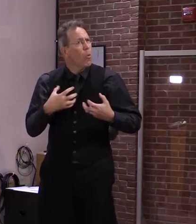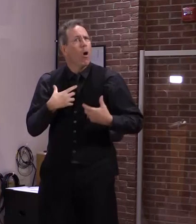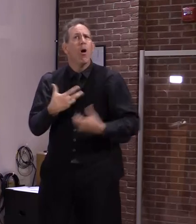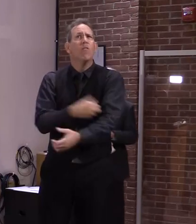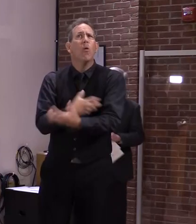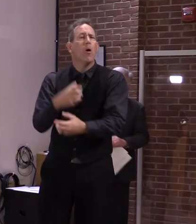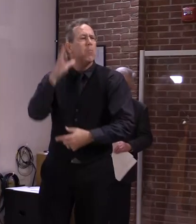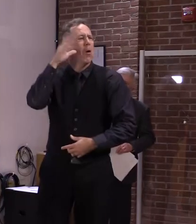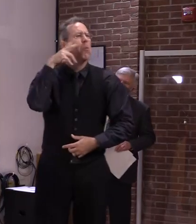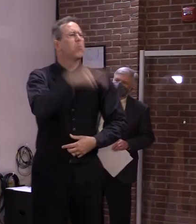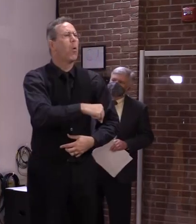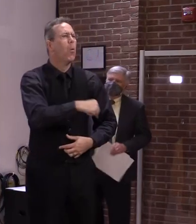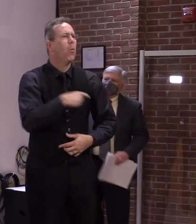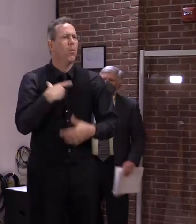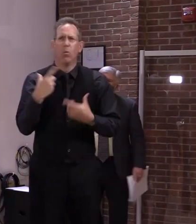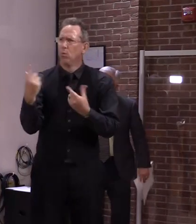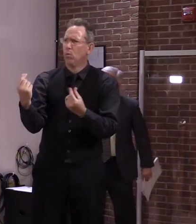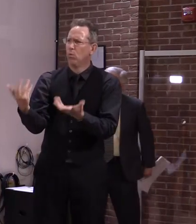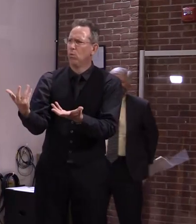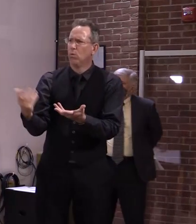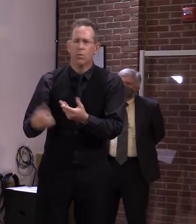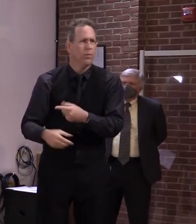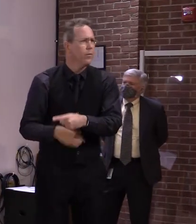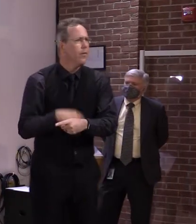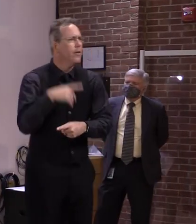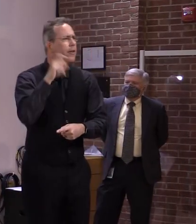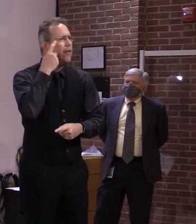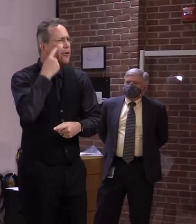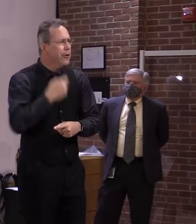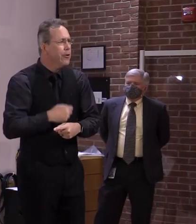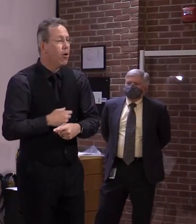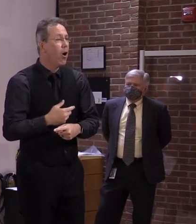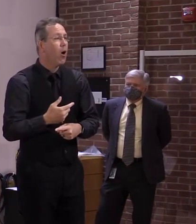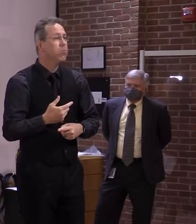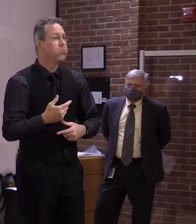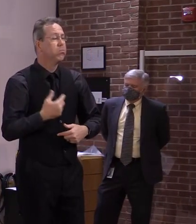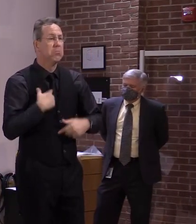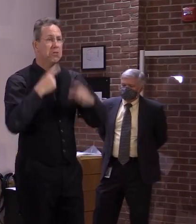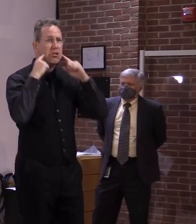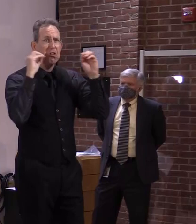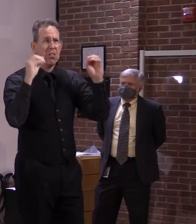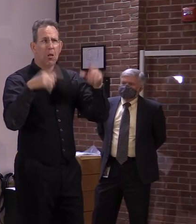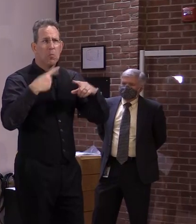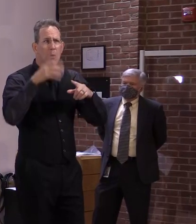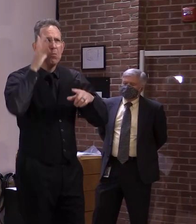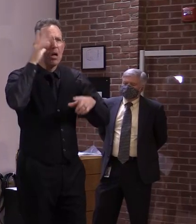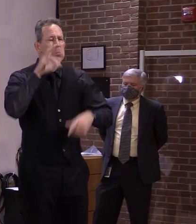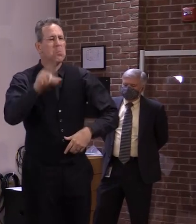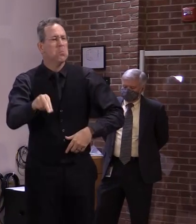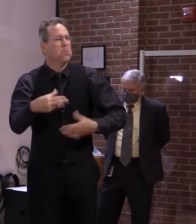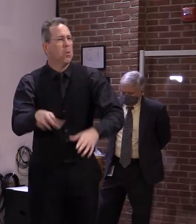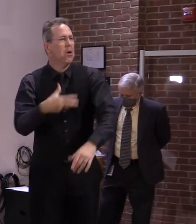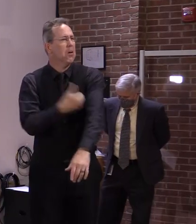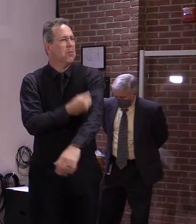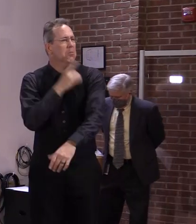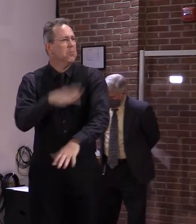there's a struggle, but I don't believe that's they're able to do that without their parents' authorization.